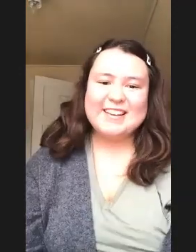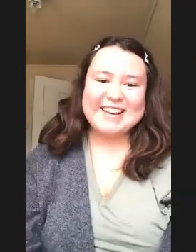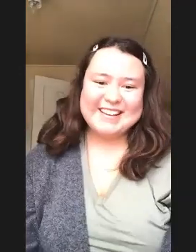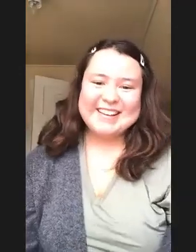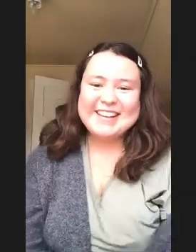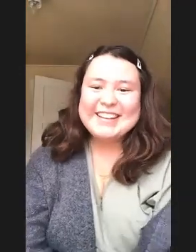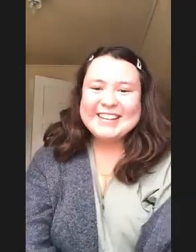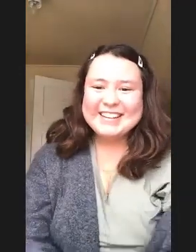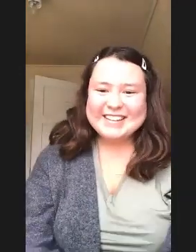Yeah.